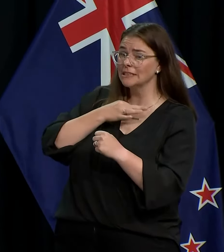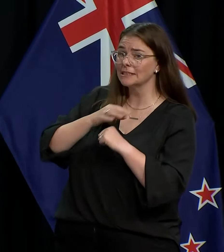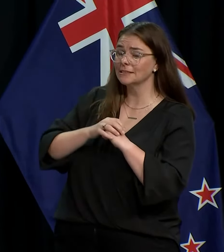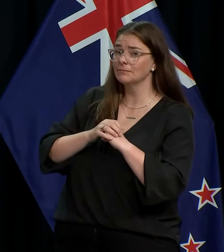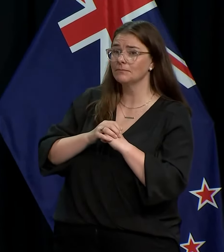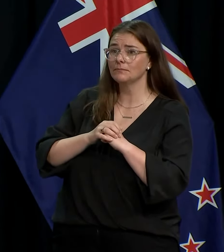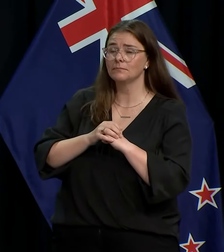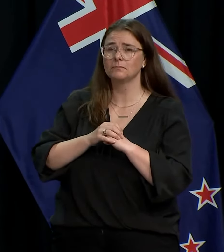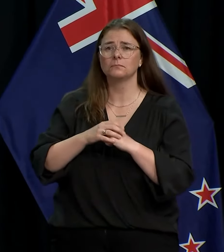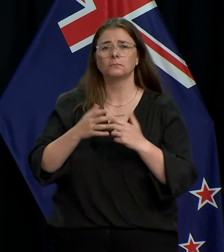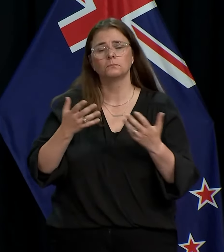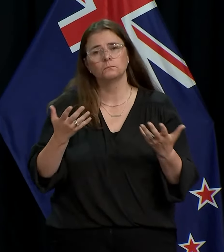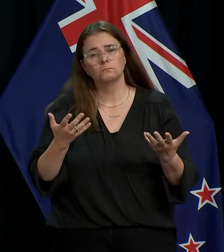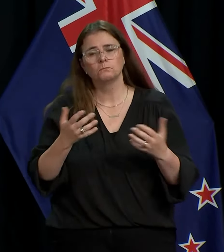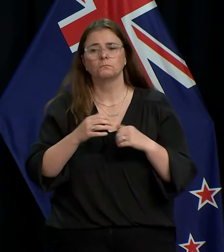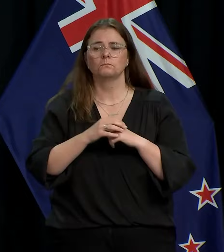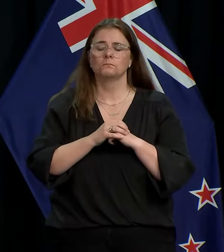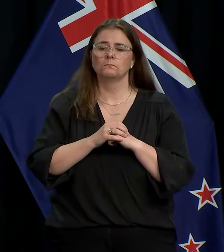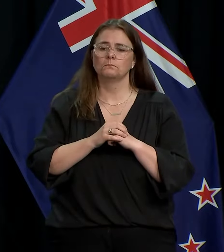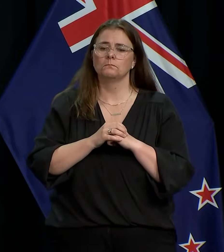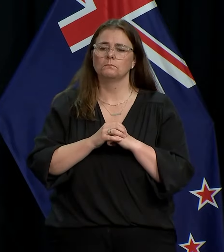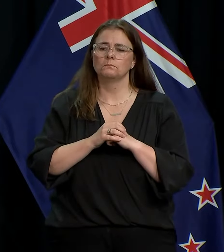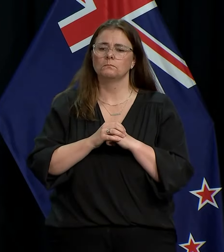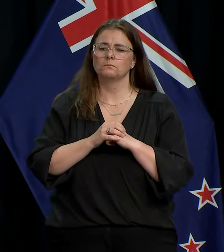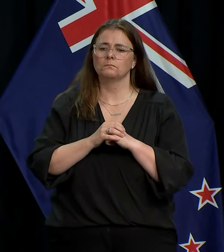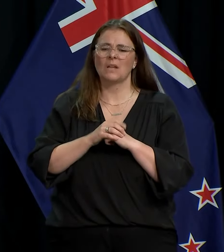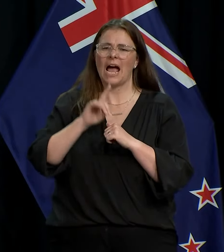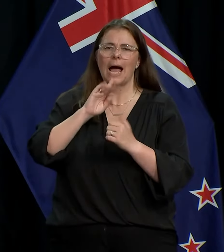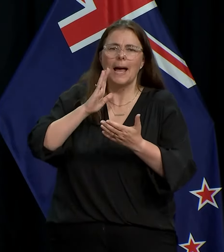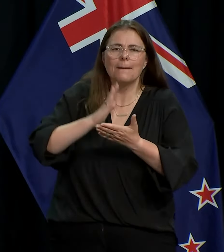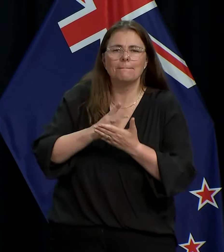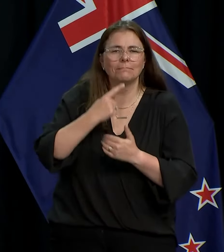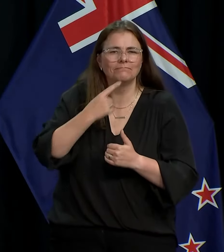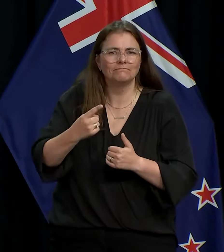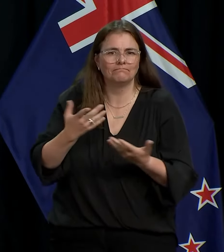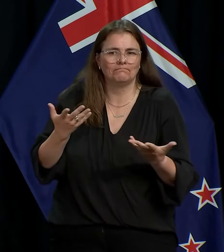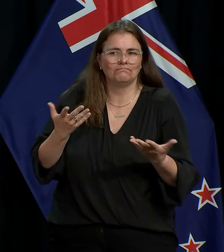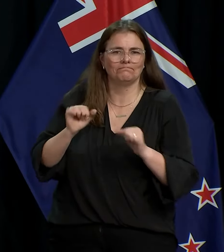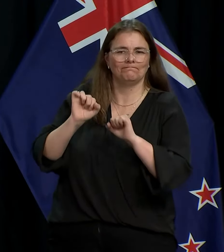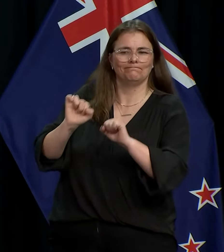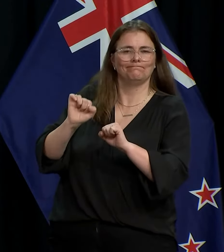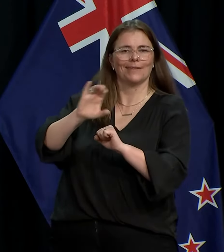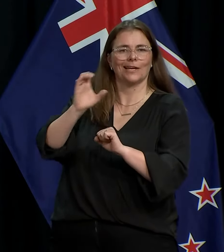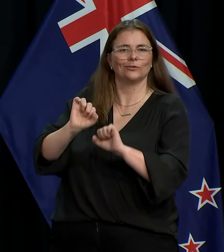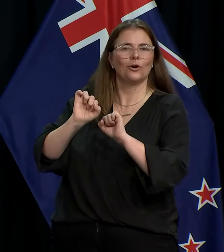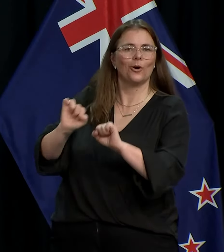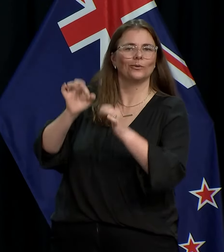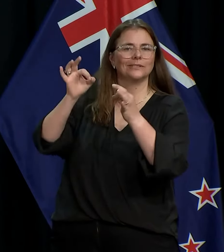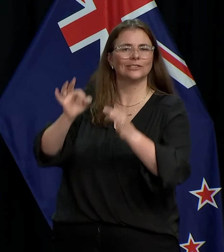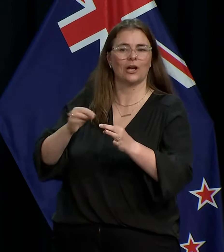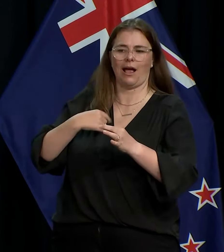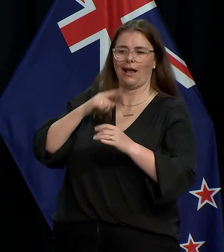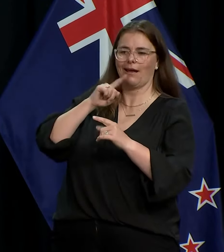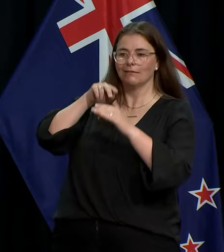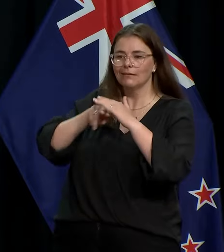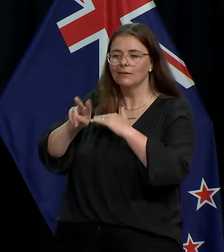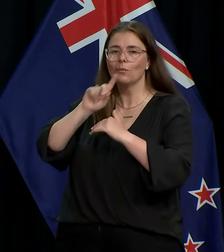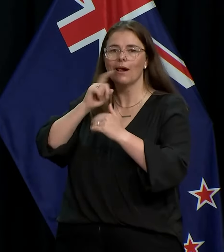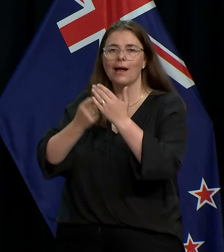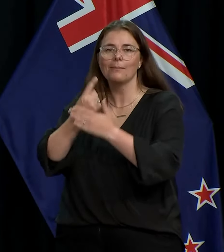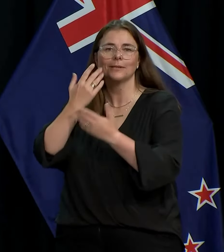Well, look, I also I wouldn't want to talk in absolutes because these are decisions made by sovereign nations. We can't predetermine